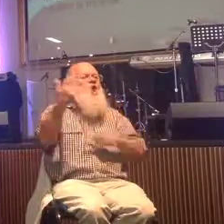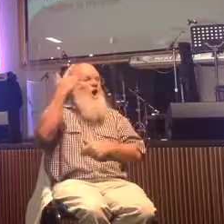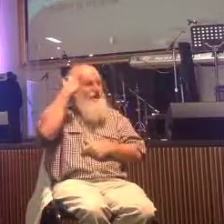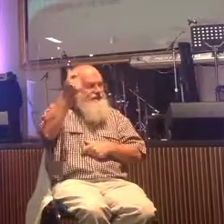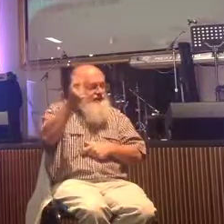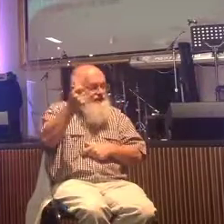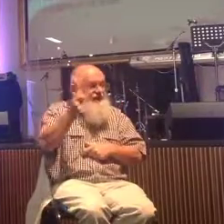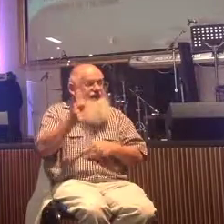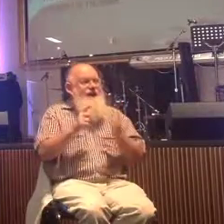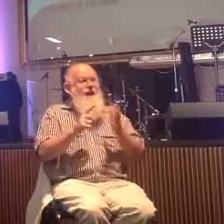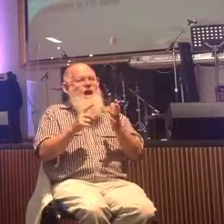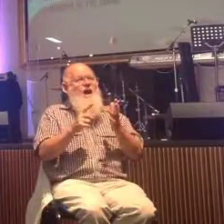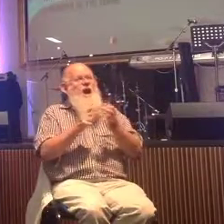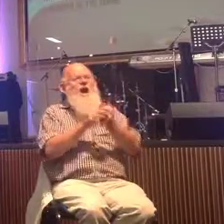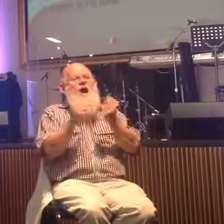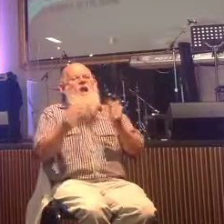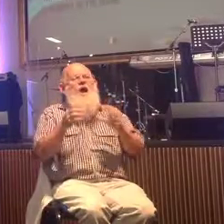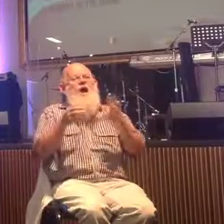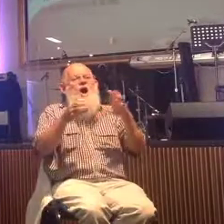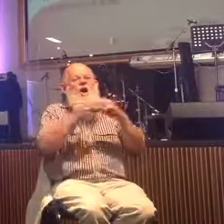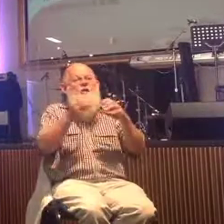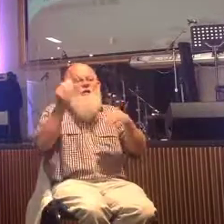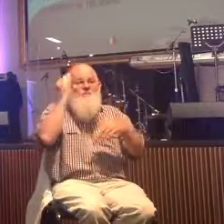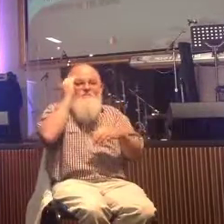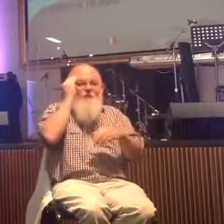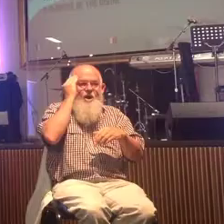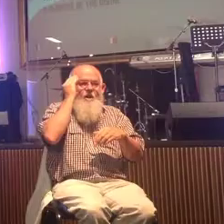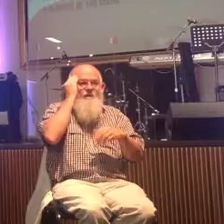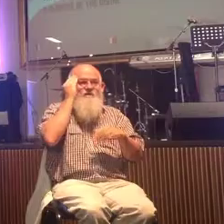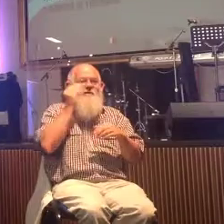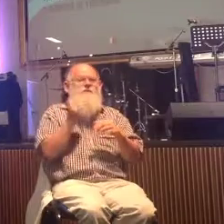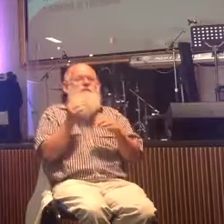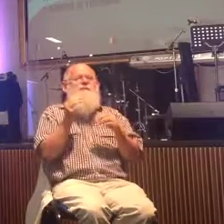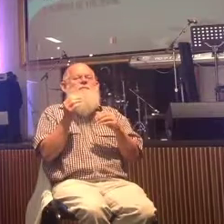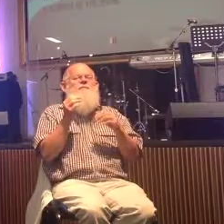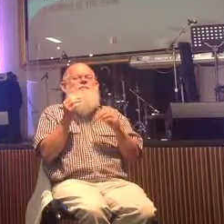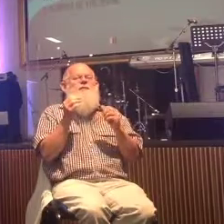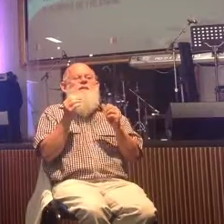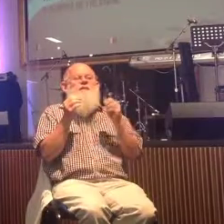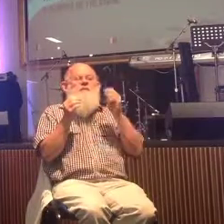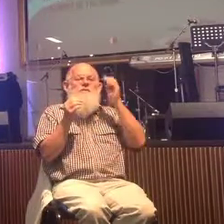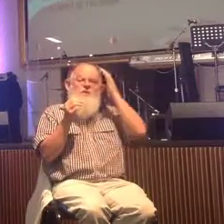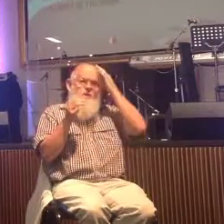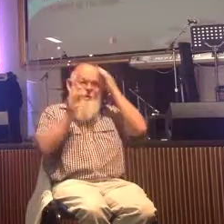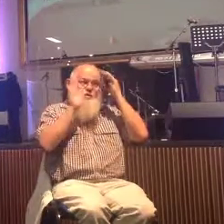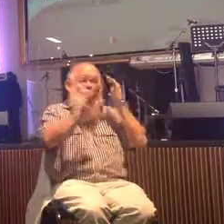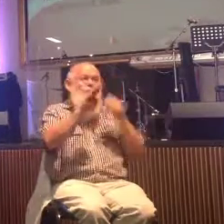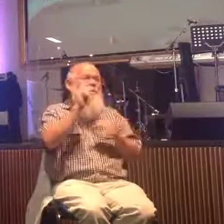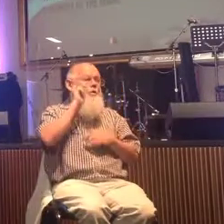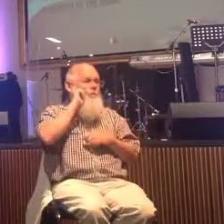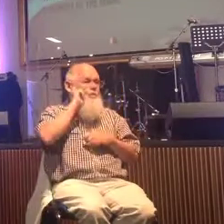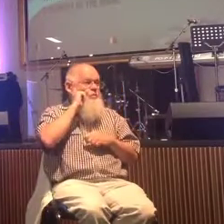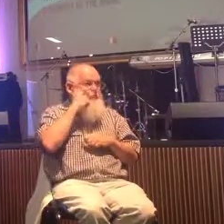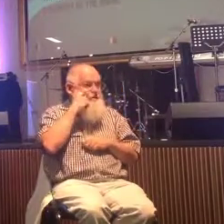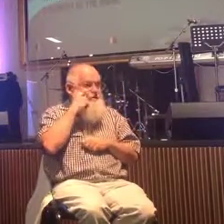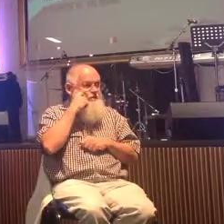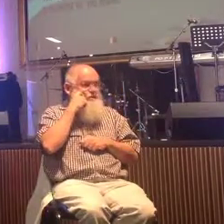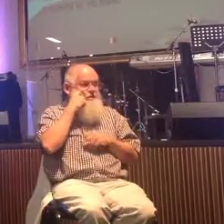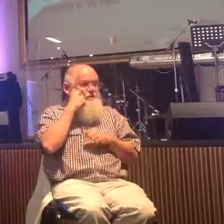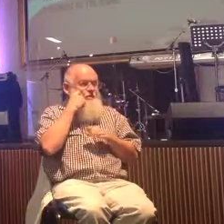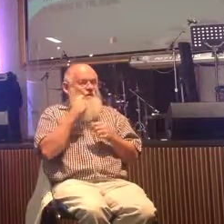our own plans. The posture of God, your will, not mine.